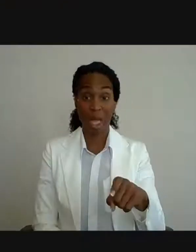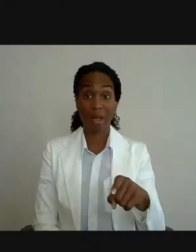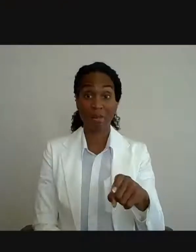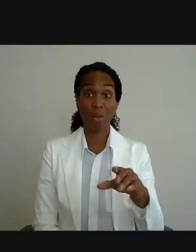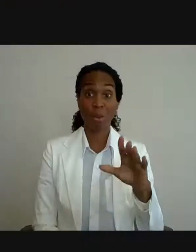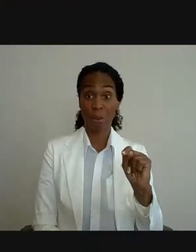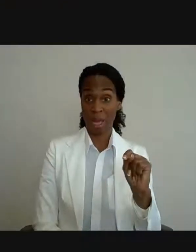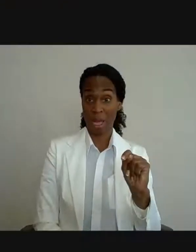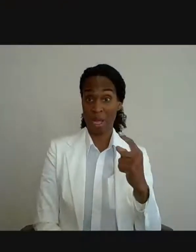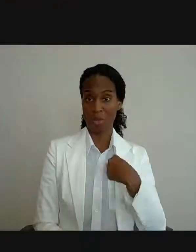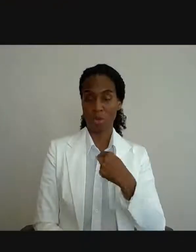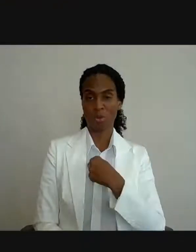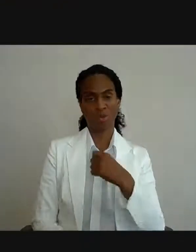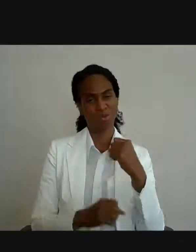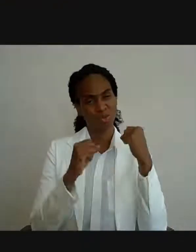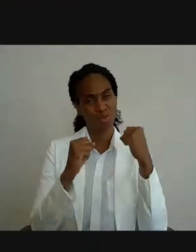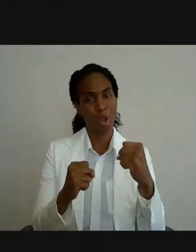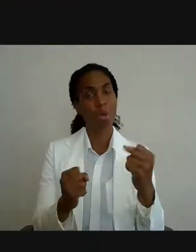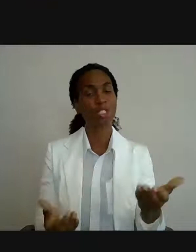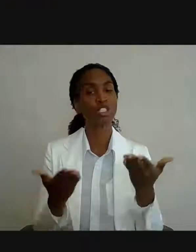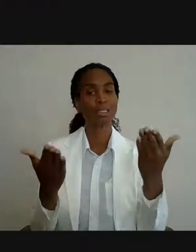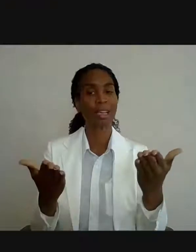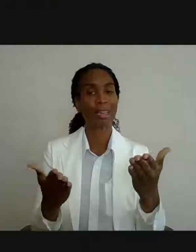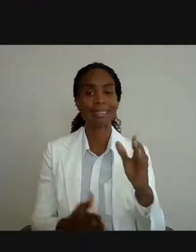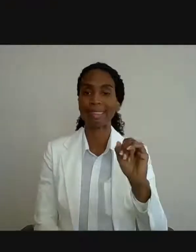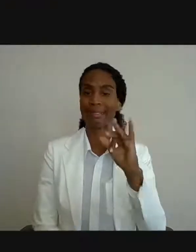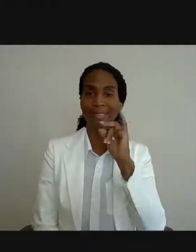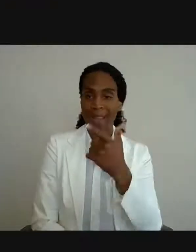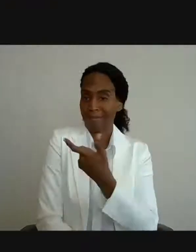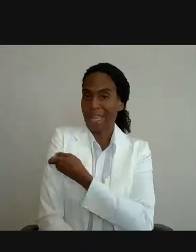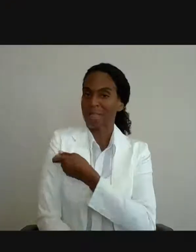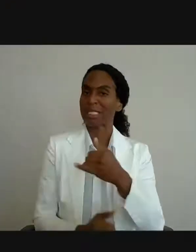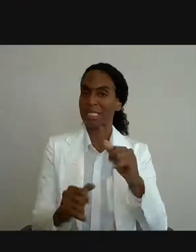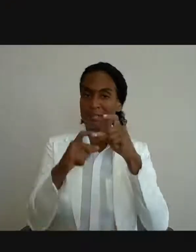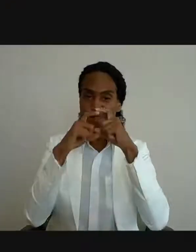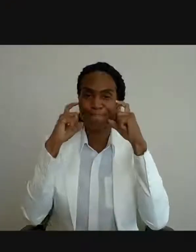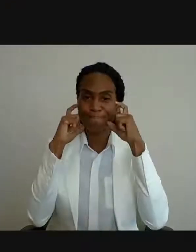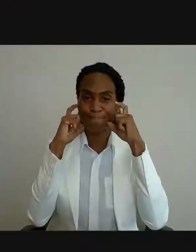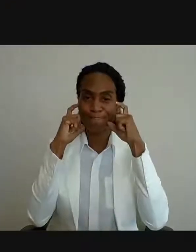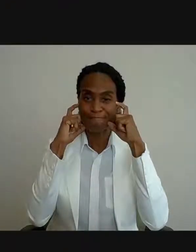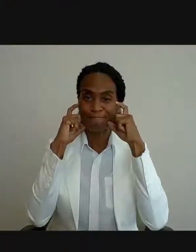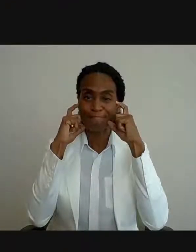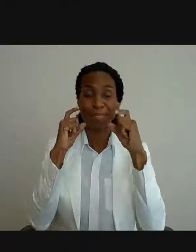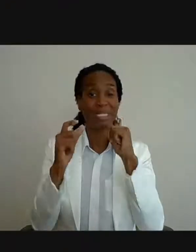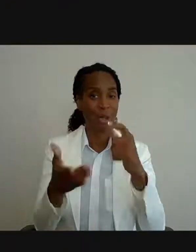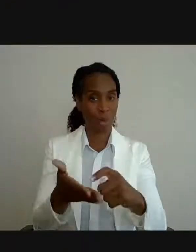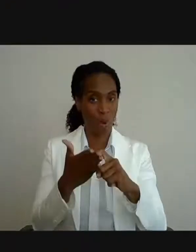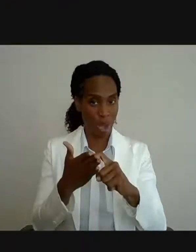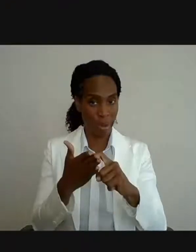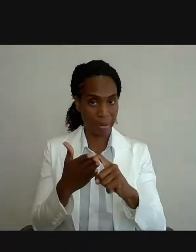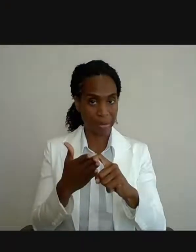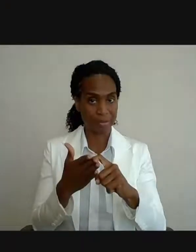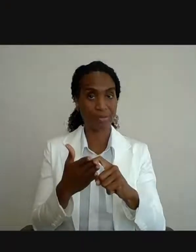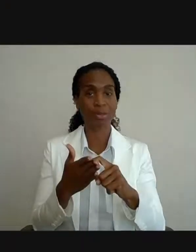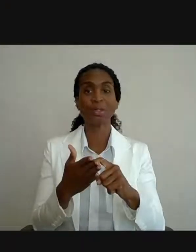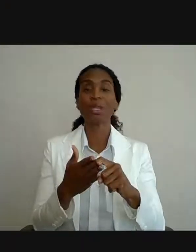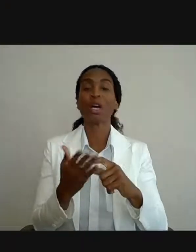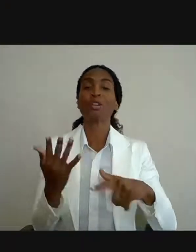is highly recommended. Social distancing requirements are no longer in